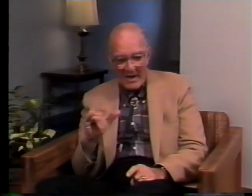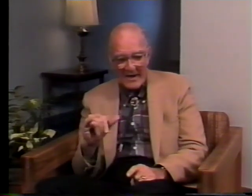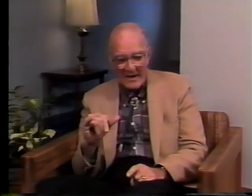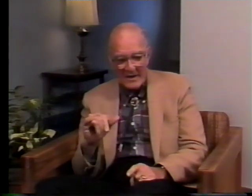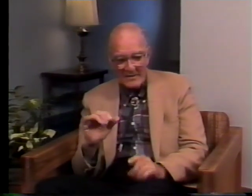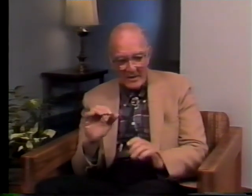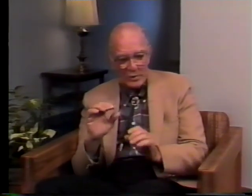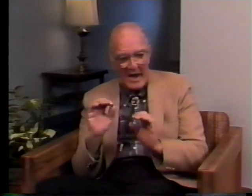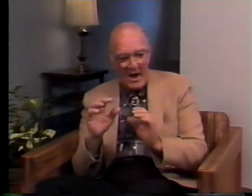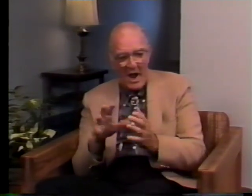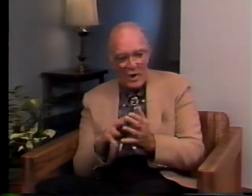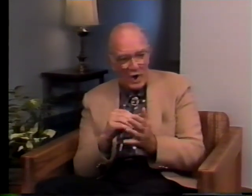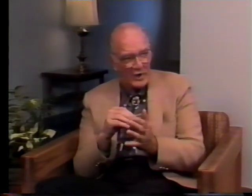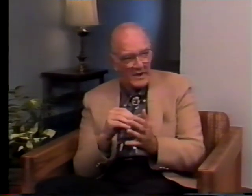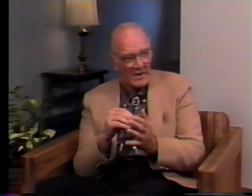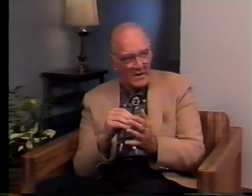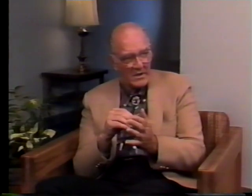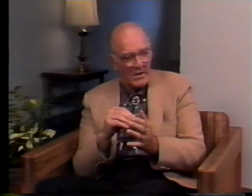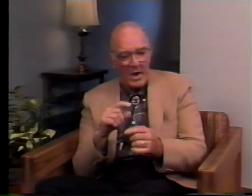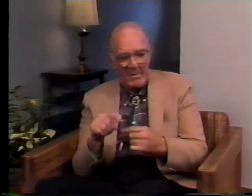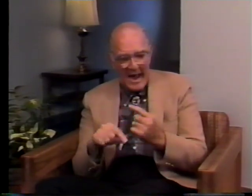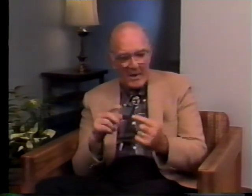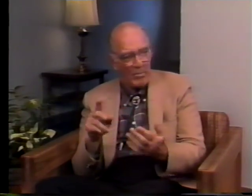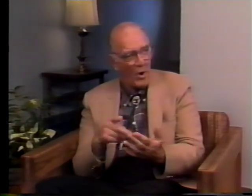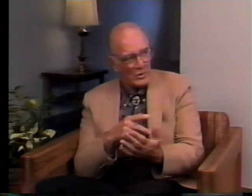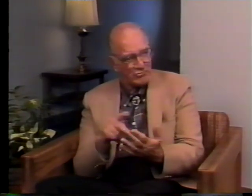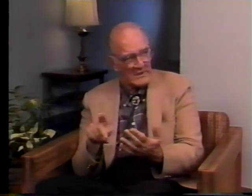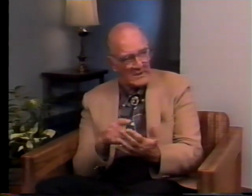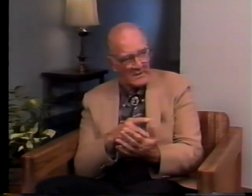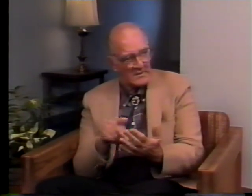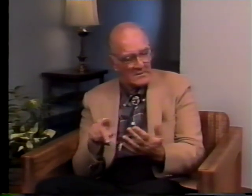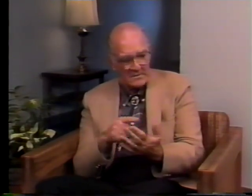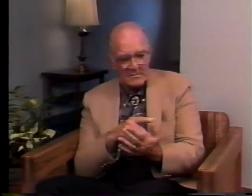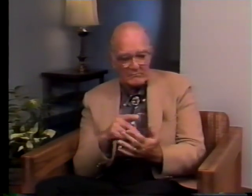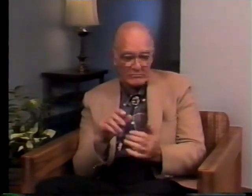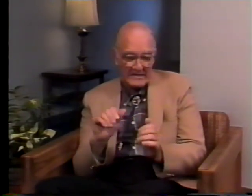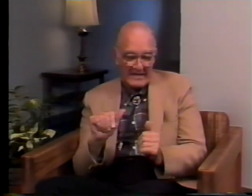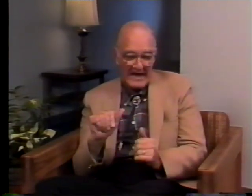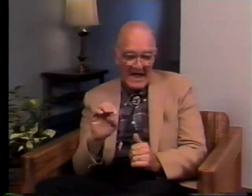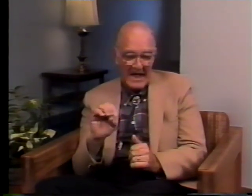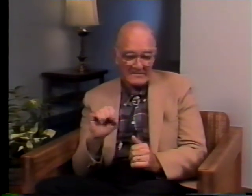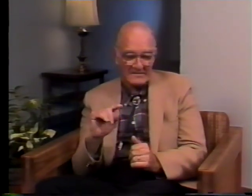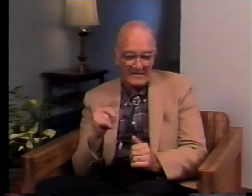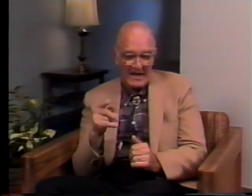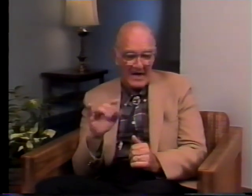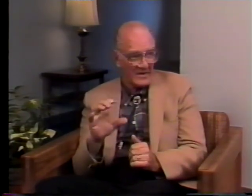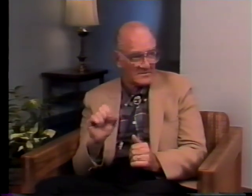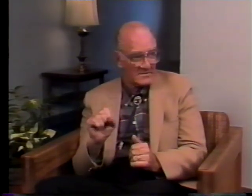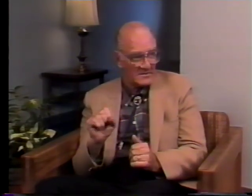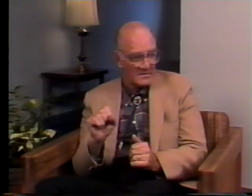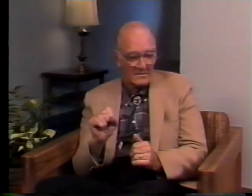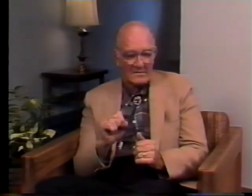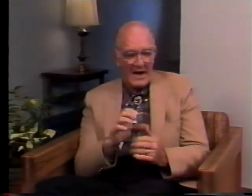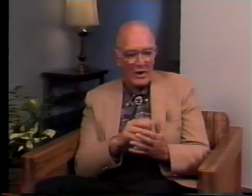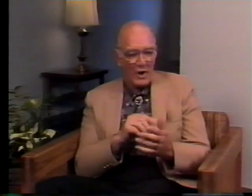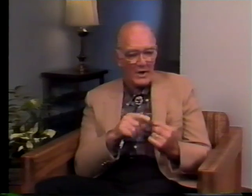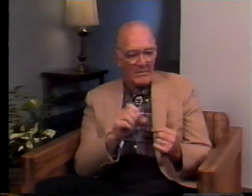concomitantly, they are learning about poetry, the aesthetics. They learn